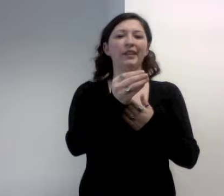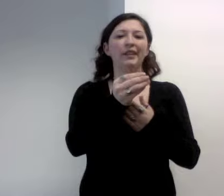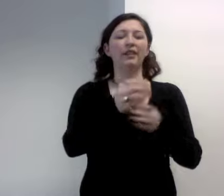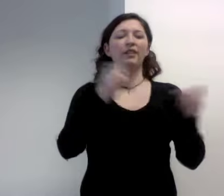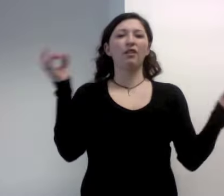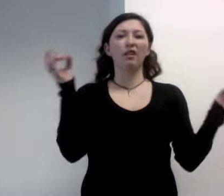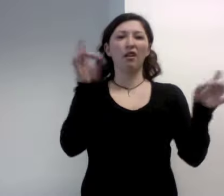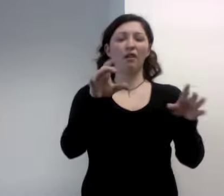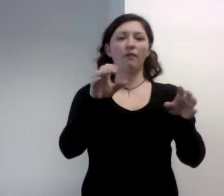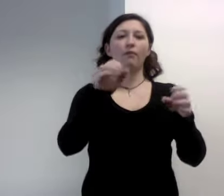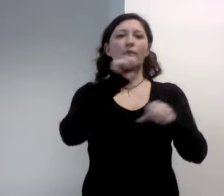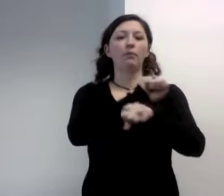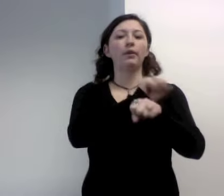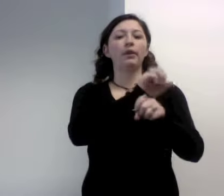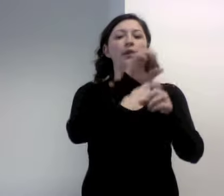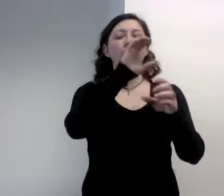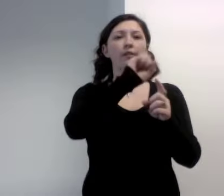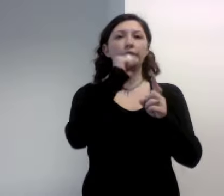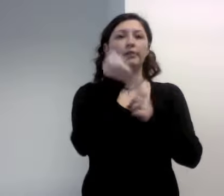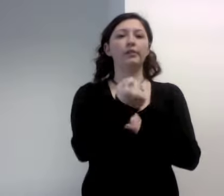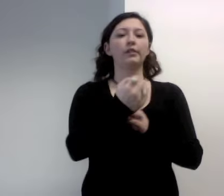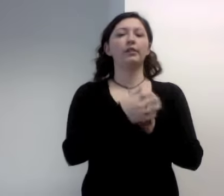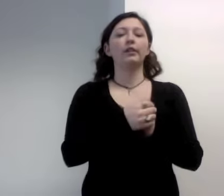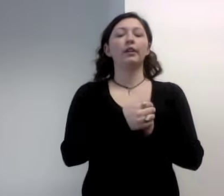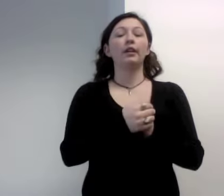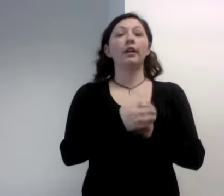conditions. In 1900, for example,